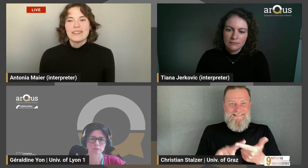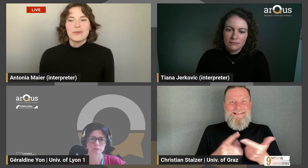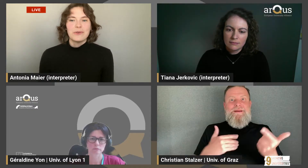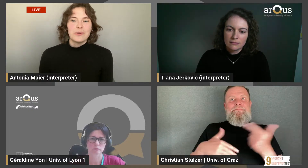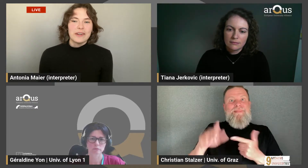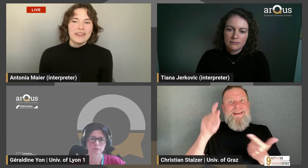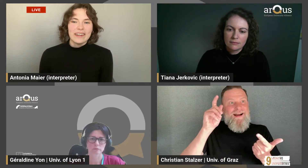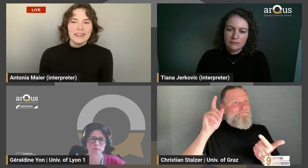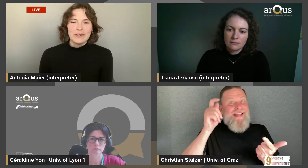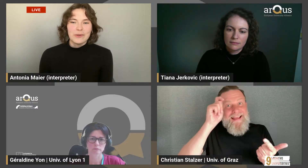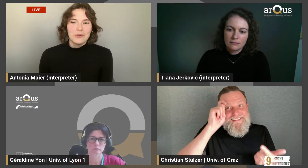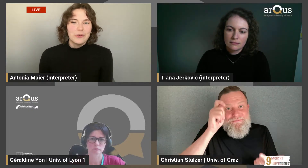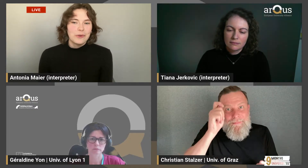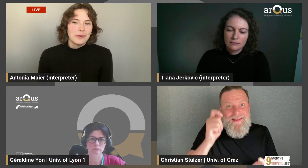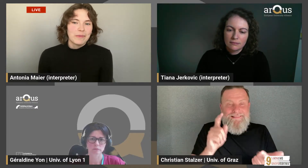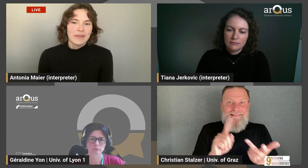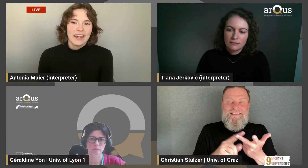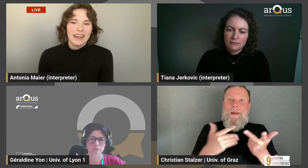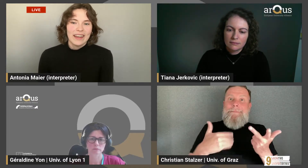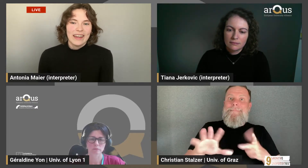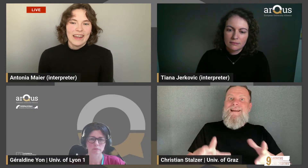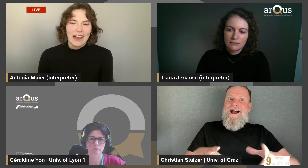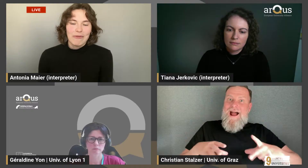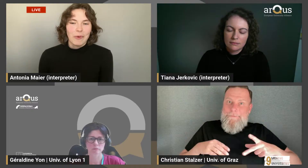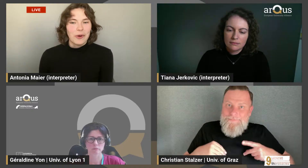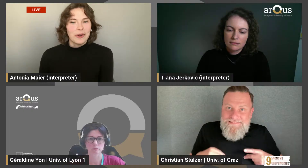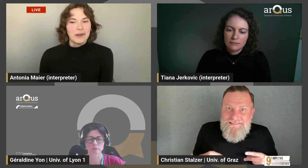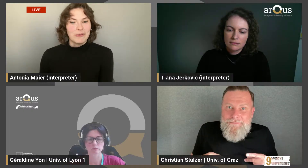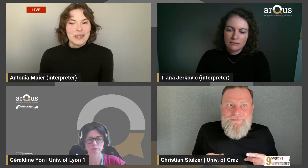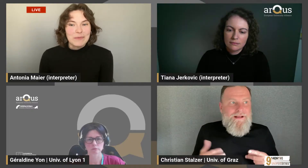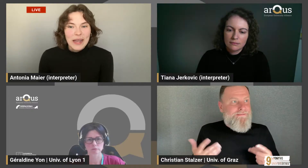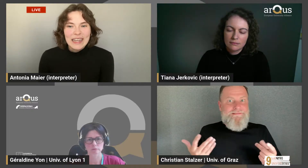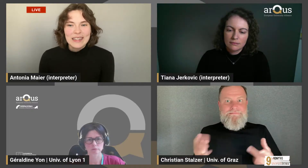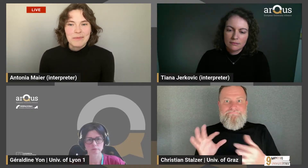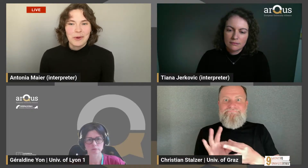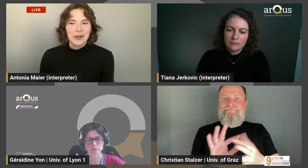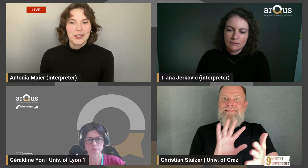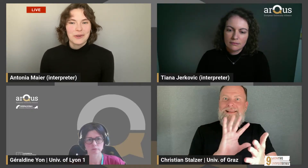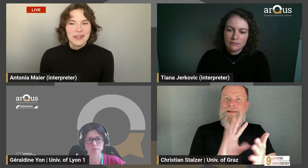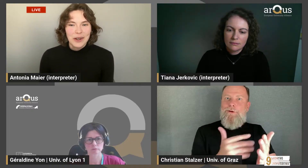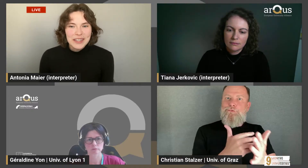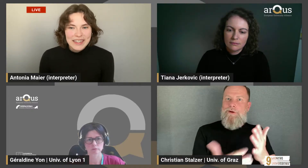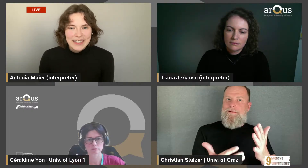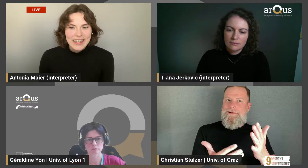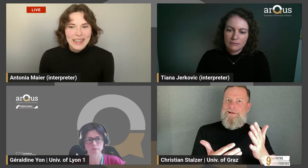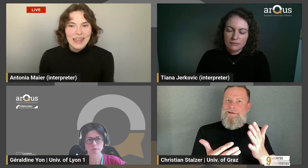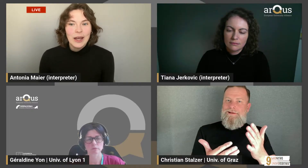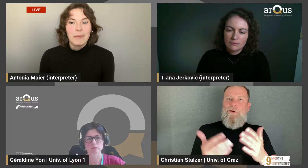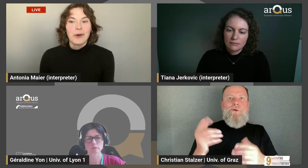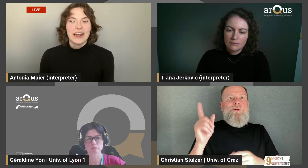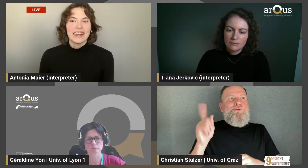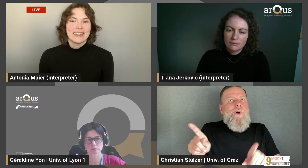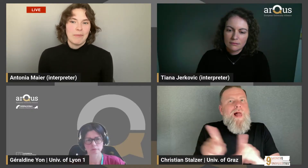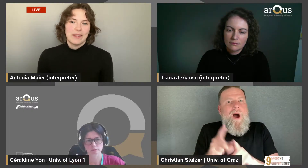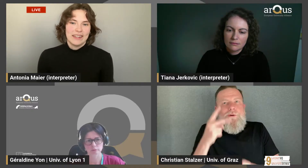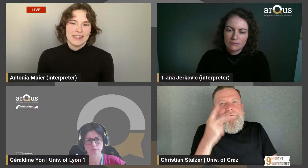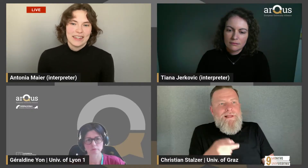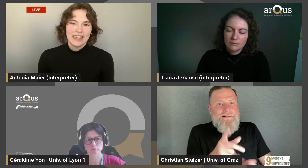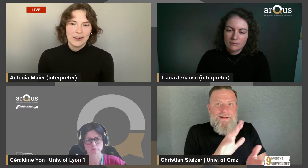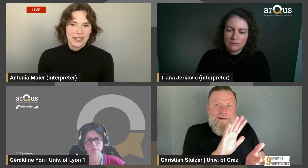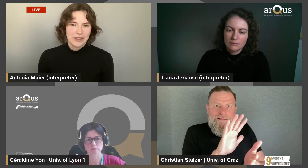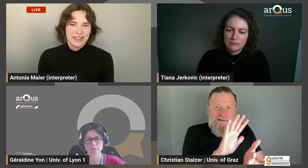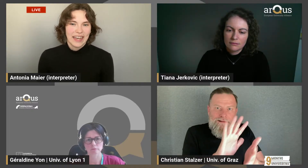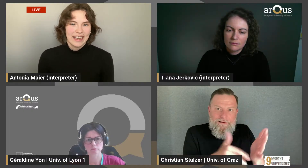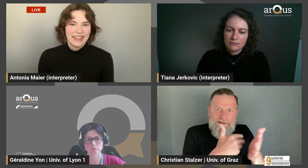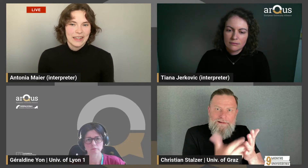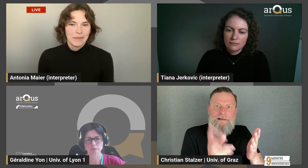want to have more respect, more curiosity, more acceptance in the